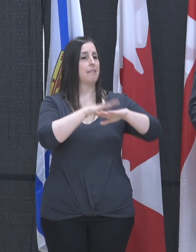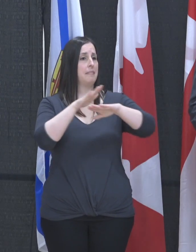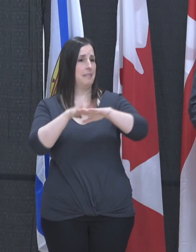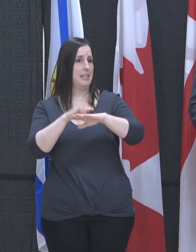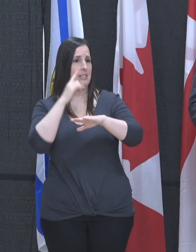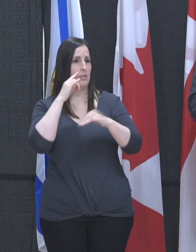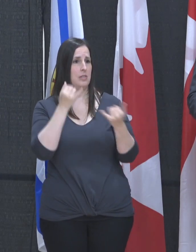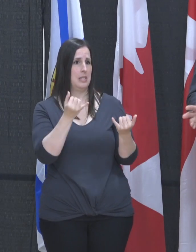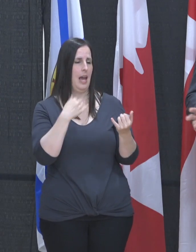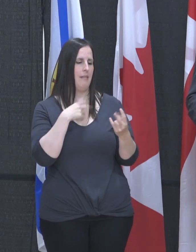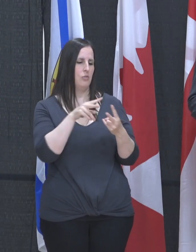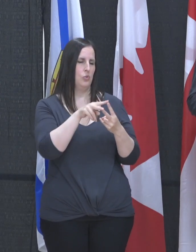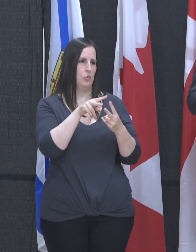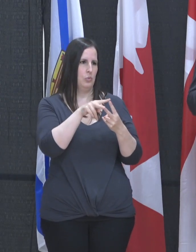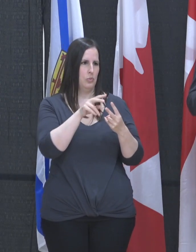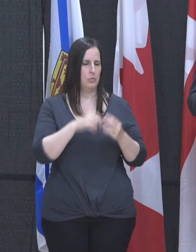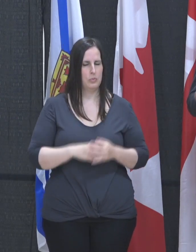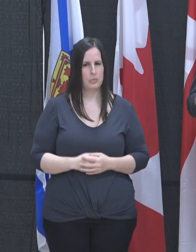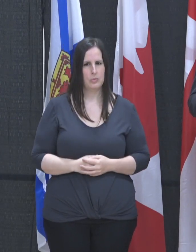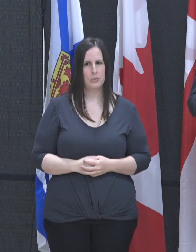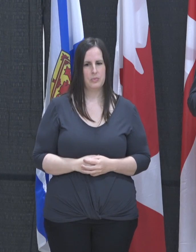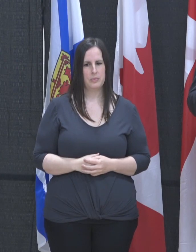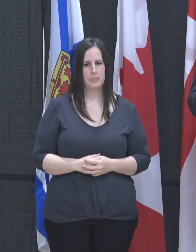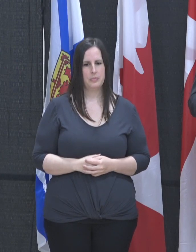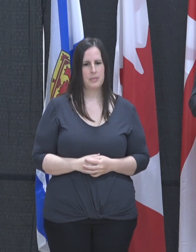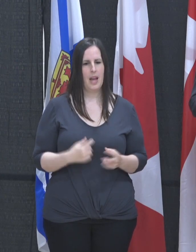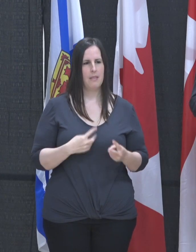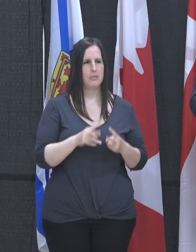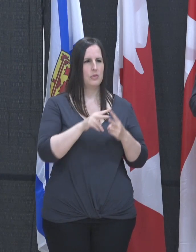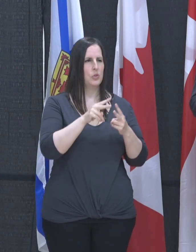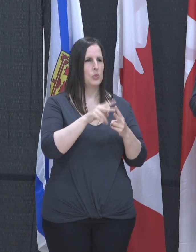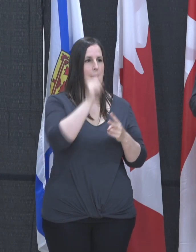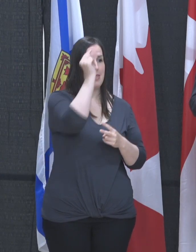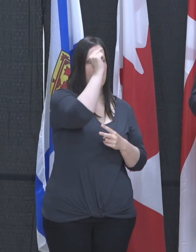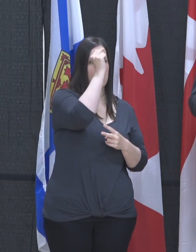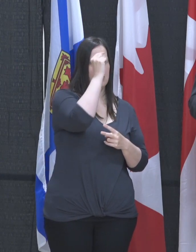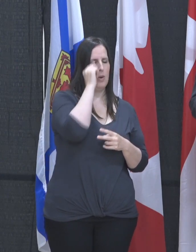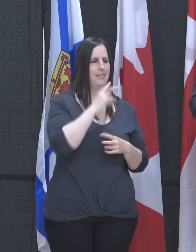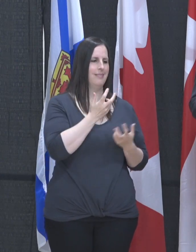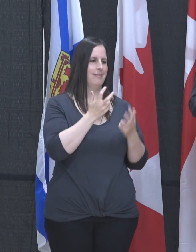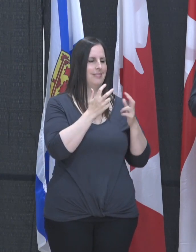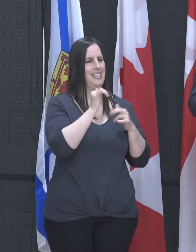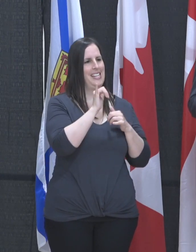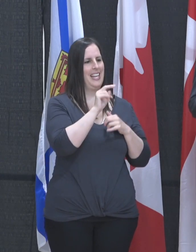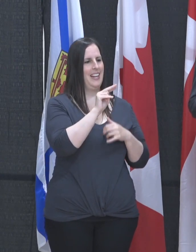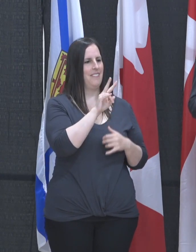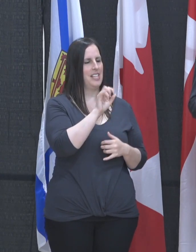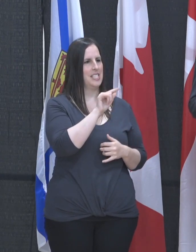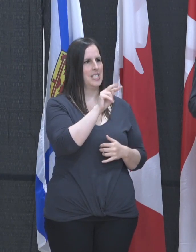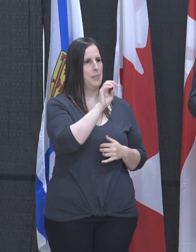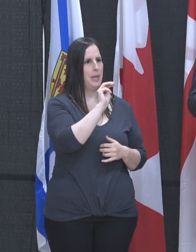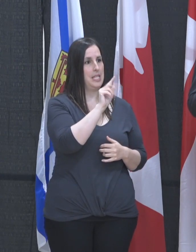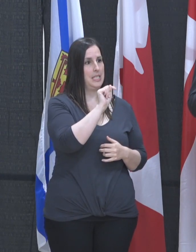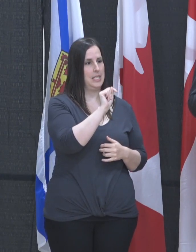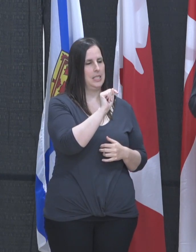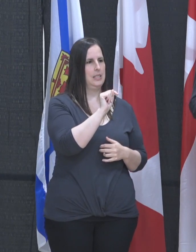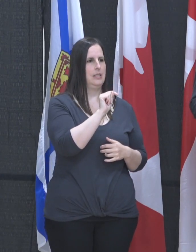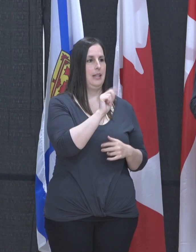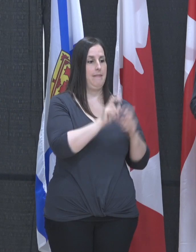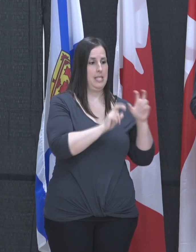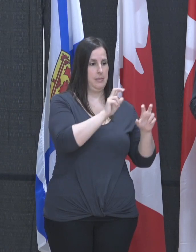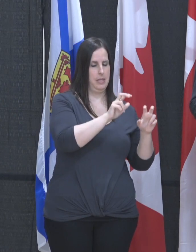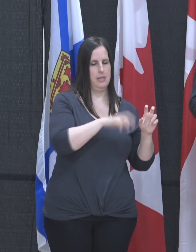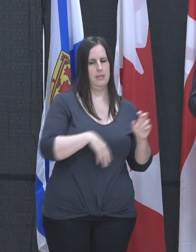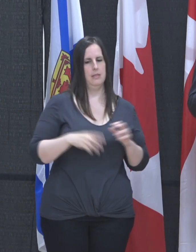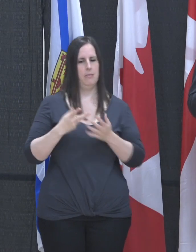of advice for you. I have two sort of theories of life. One is the investment theory of life, and the other is the project theory of life. In the